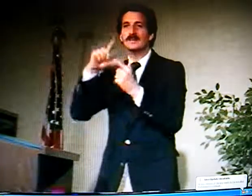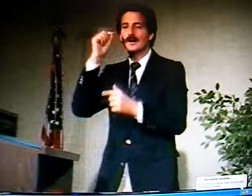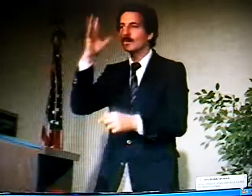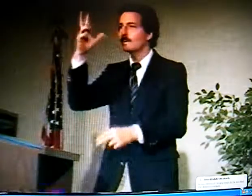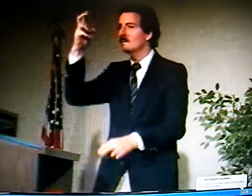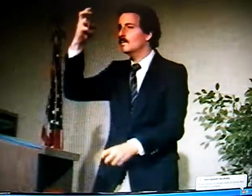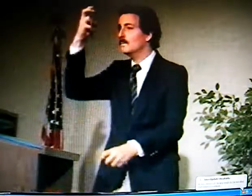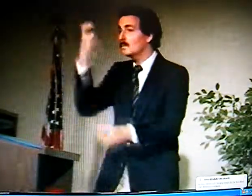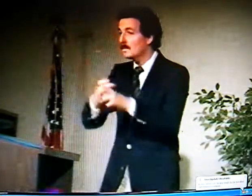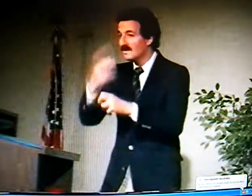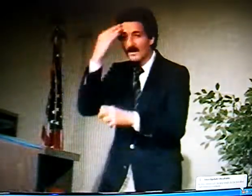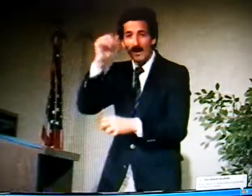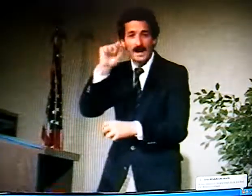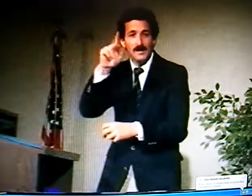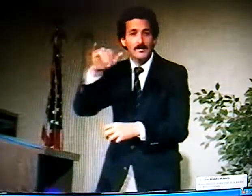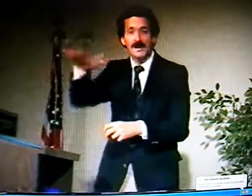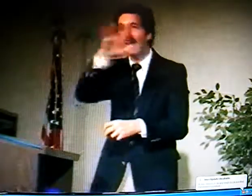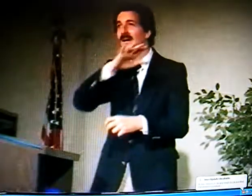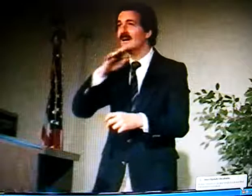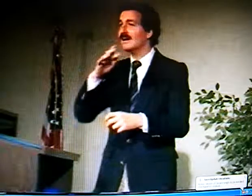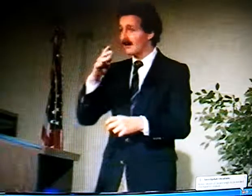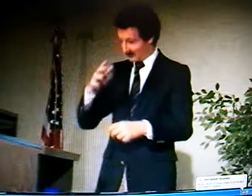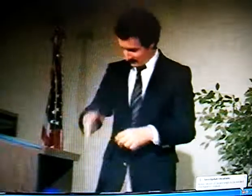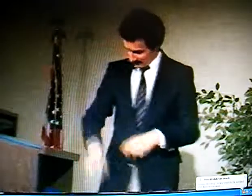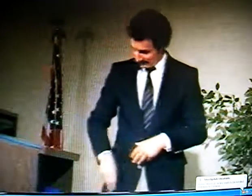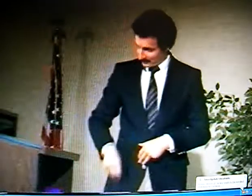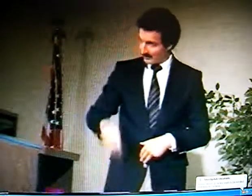asking around for people to do this. It was really a hard job.